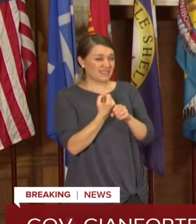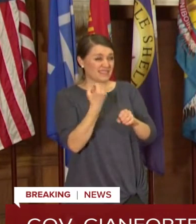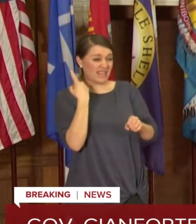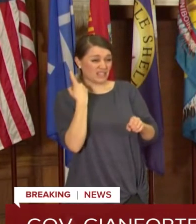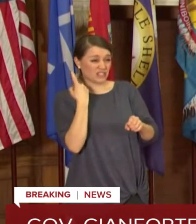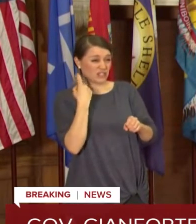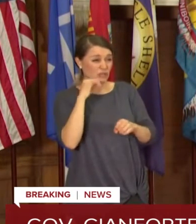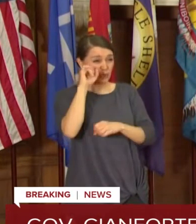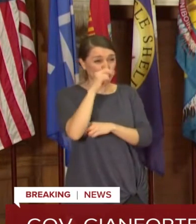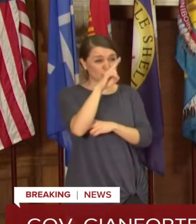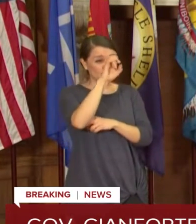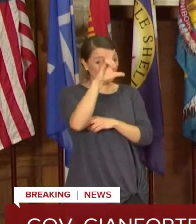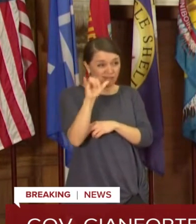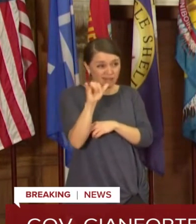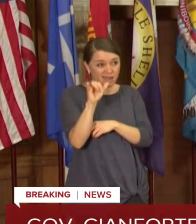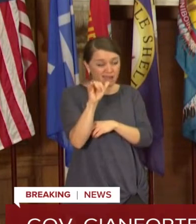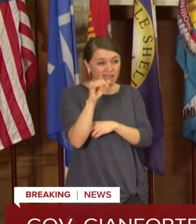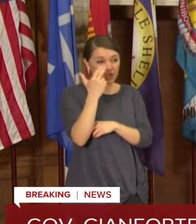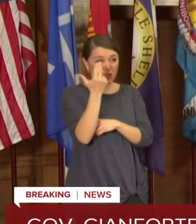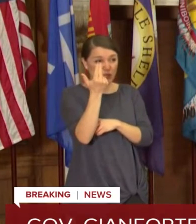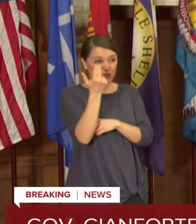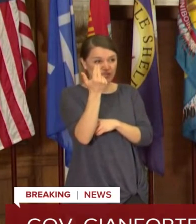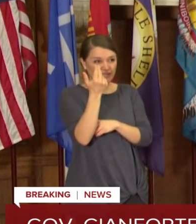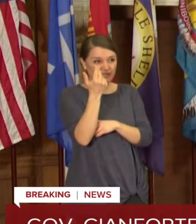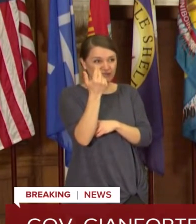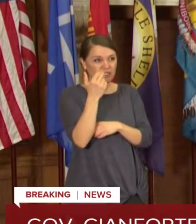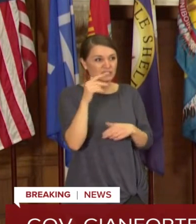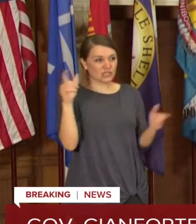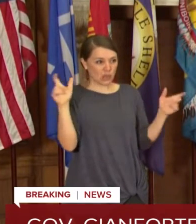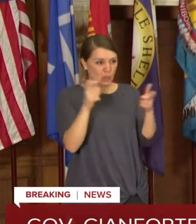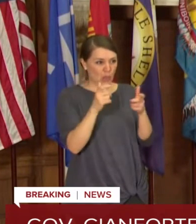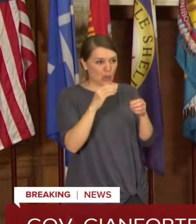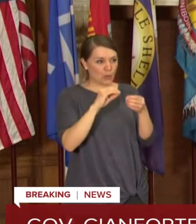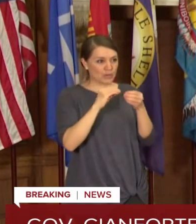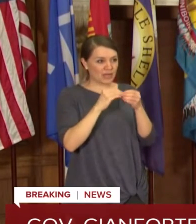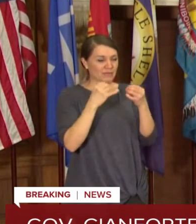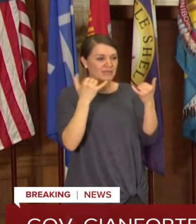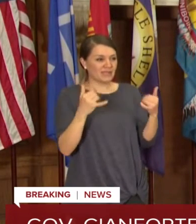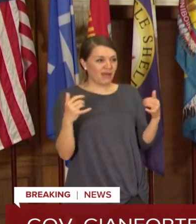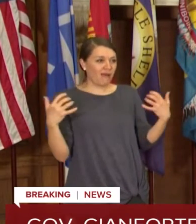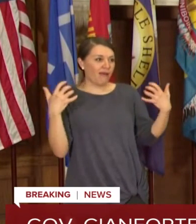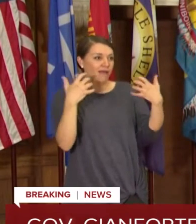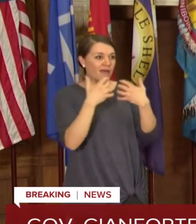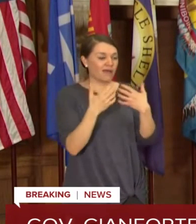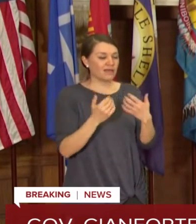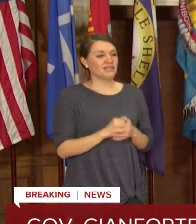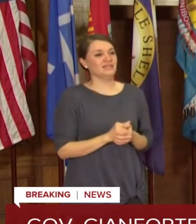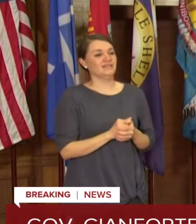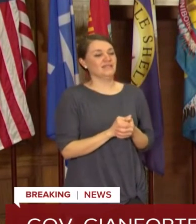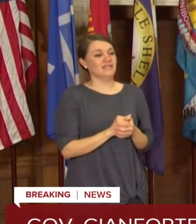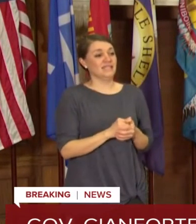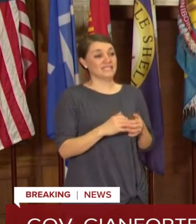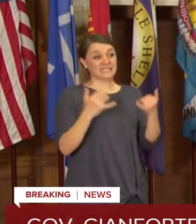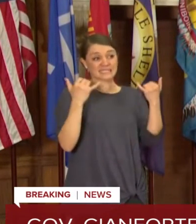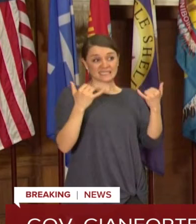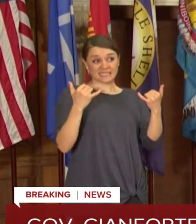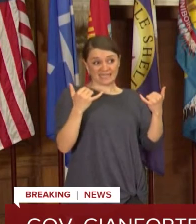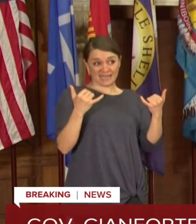1,000 active cases was July 13th. And there's more good news. As of